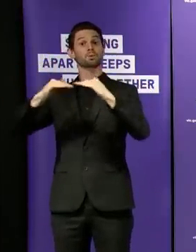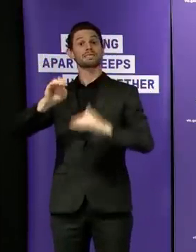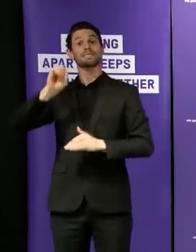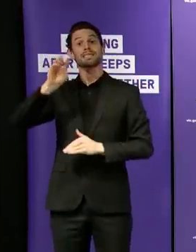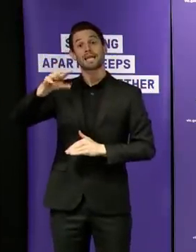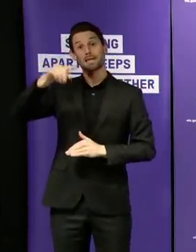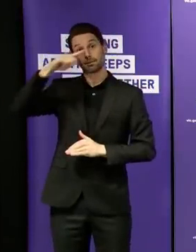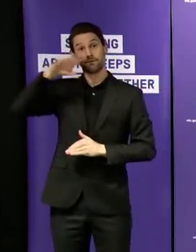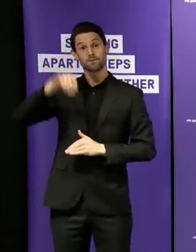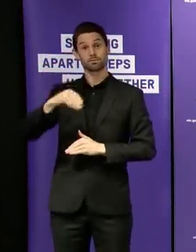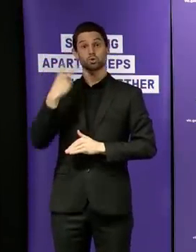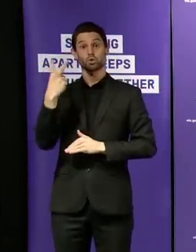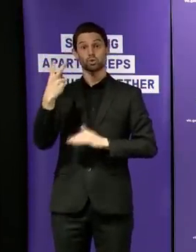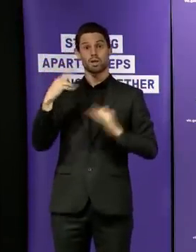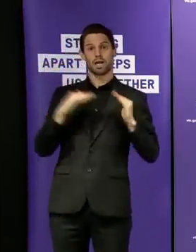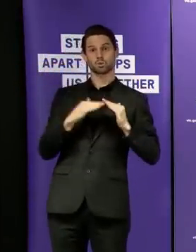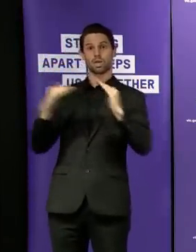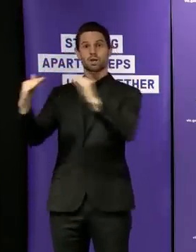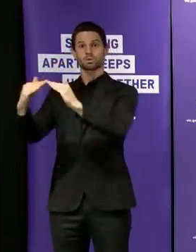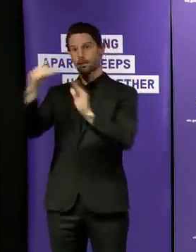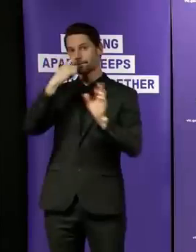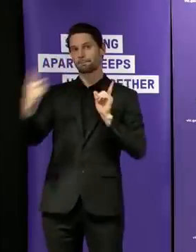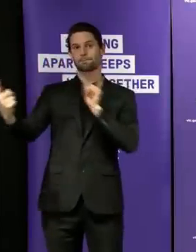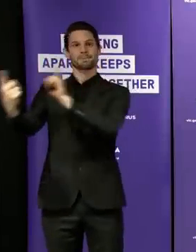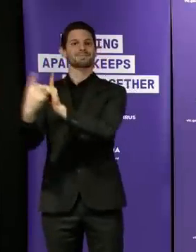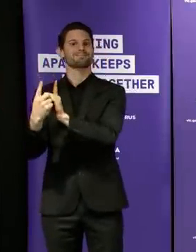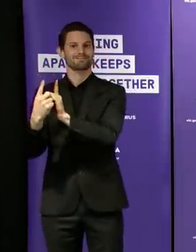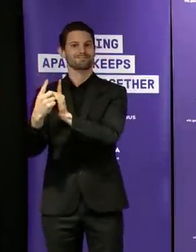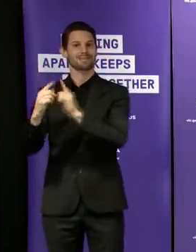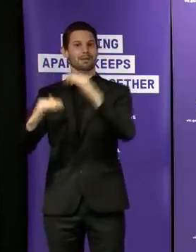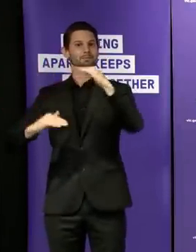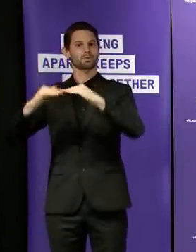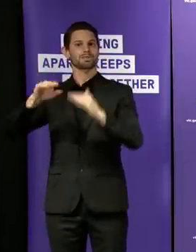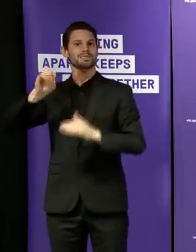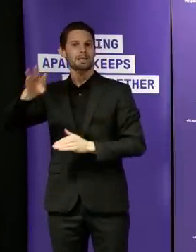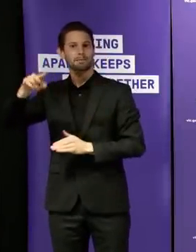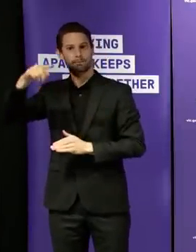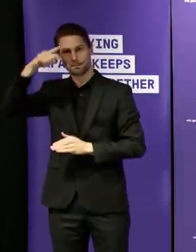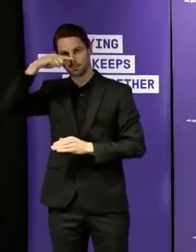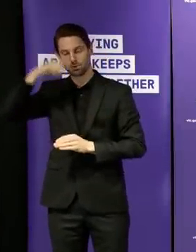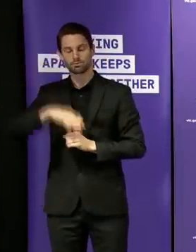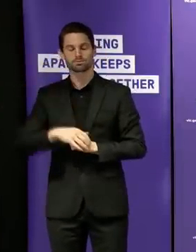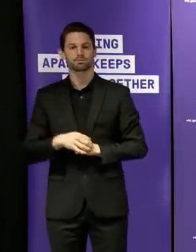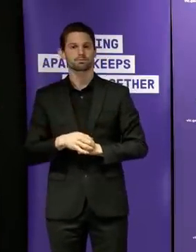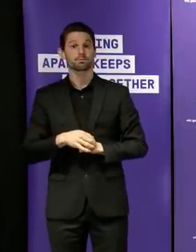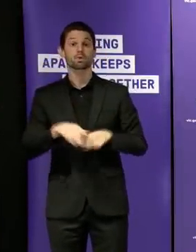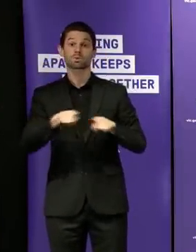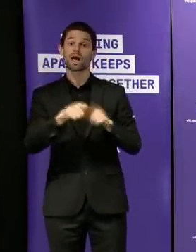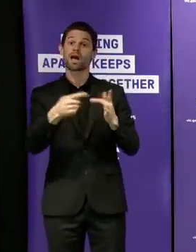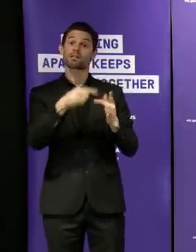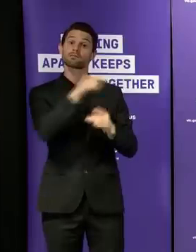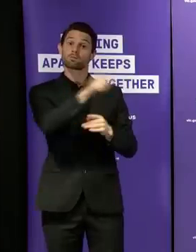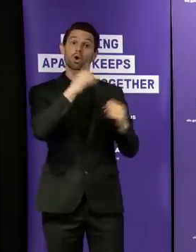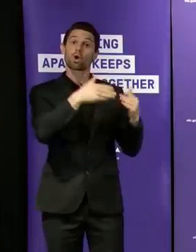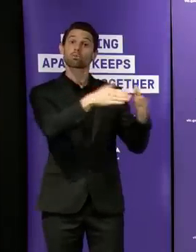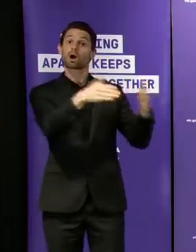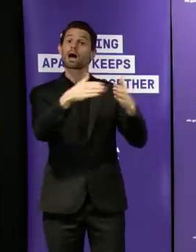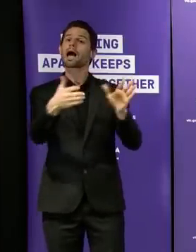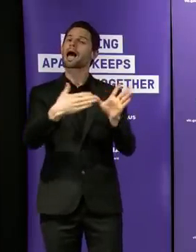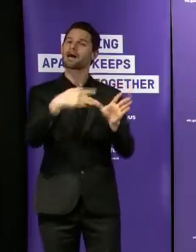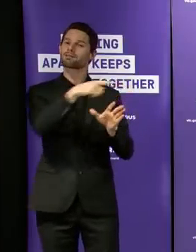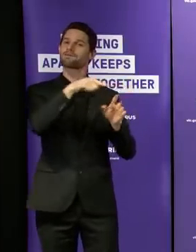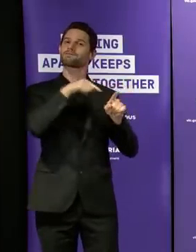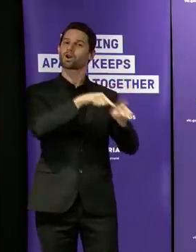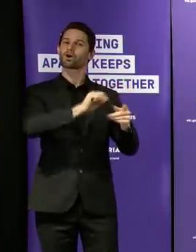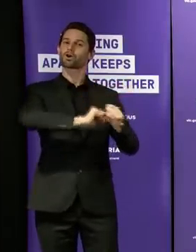from 2 households. The following settings will be open, subject to, of course, COVID-safe